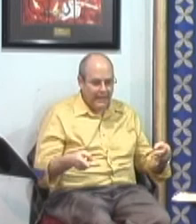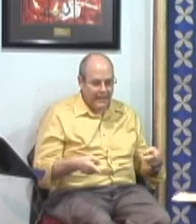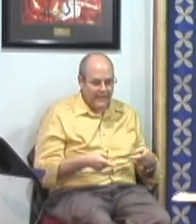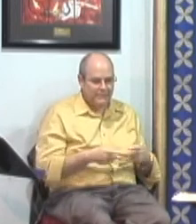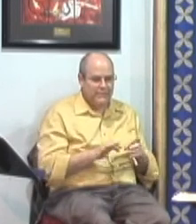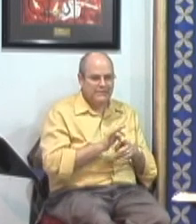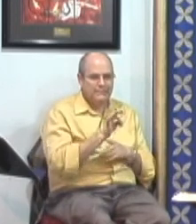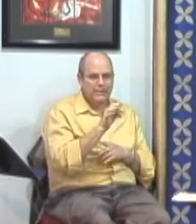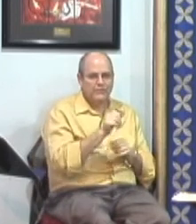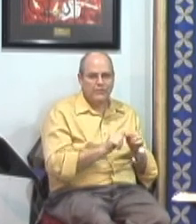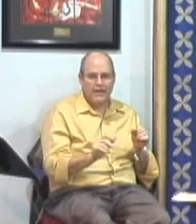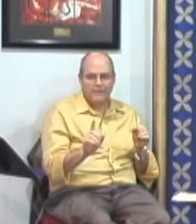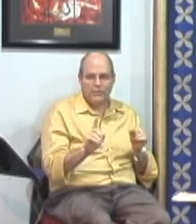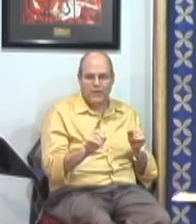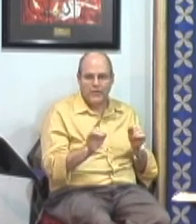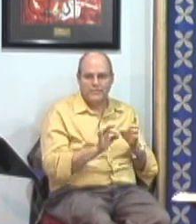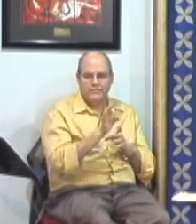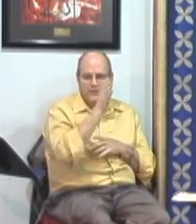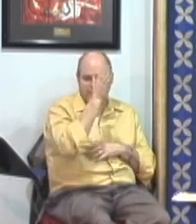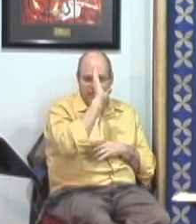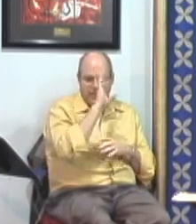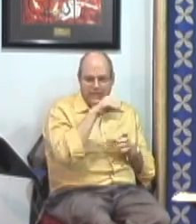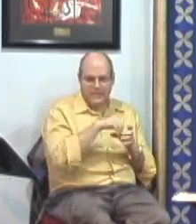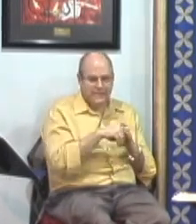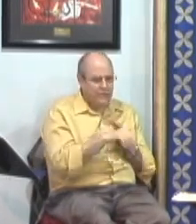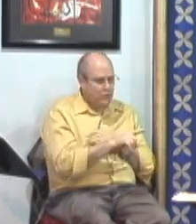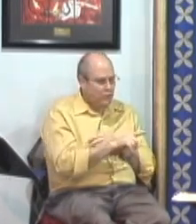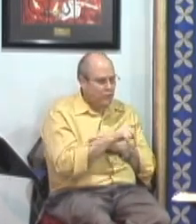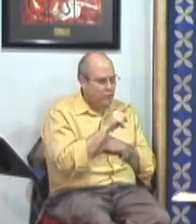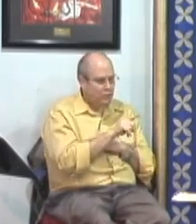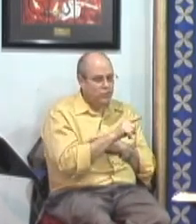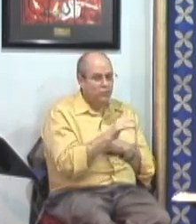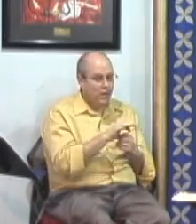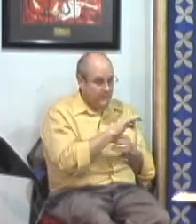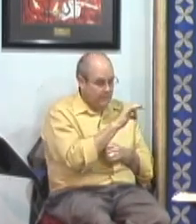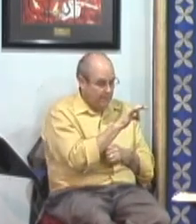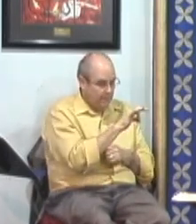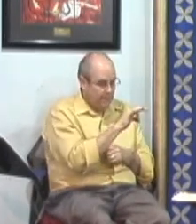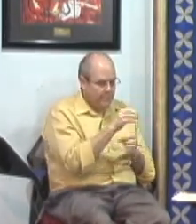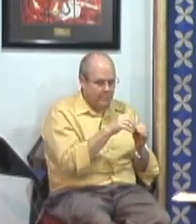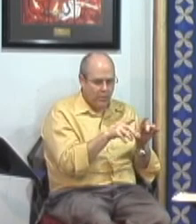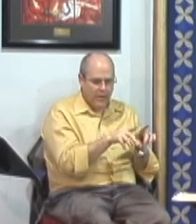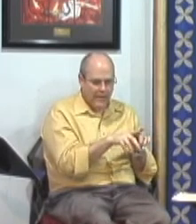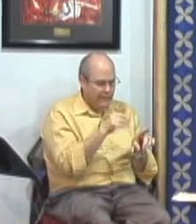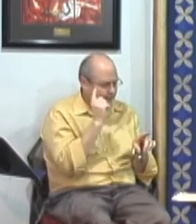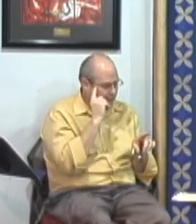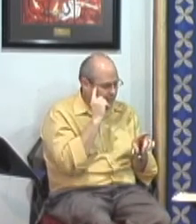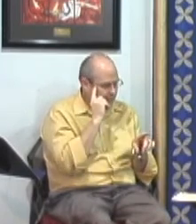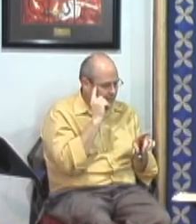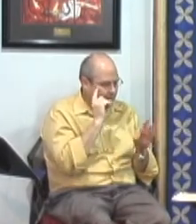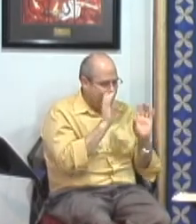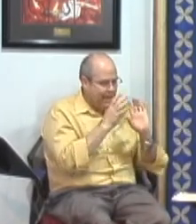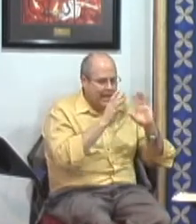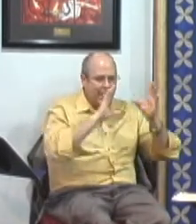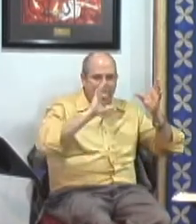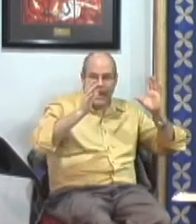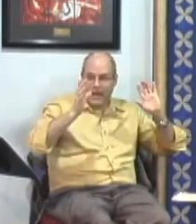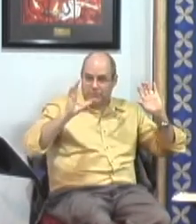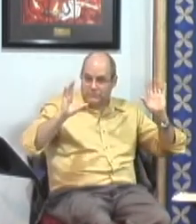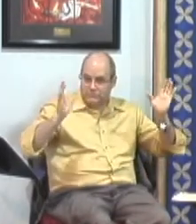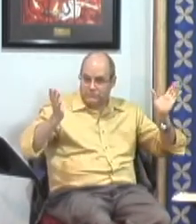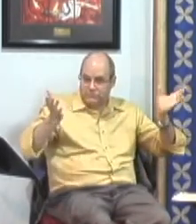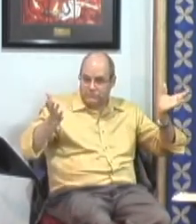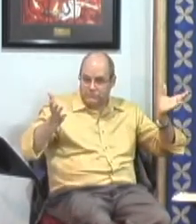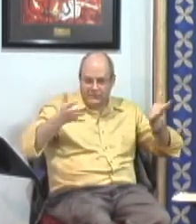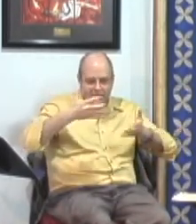everywhere. So the God, Spirit of God is in you, and you are a spirit, so it's more like, think about them like clouds. You know how the clouds would